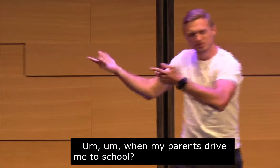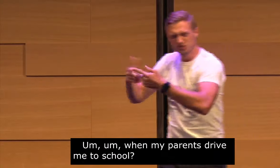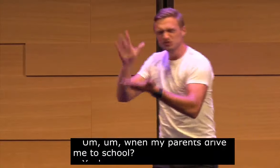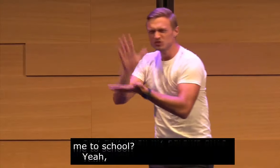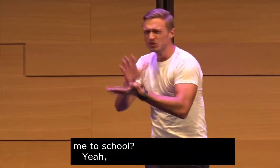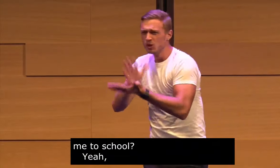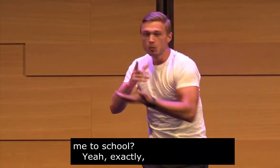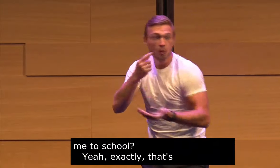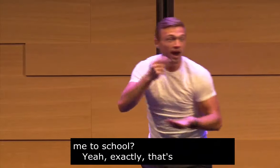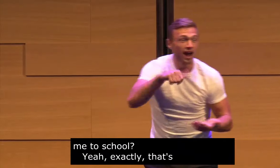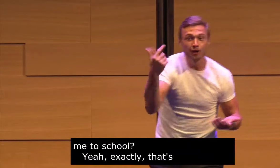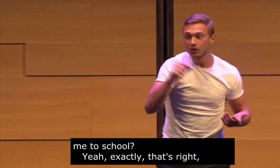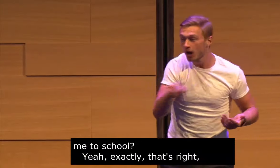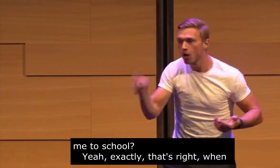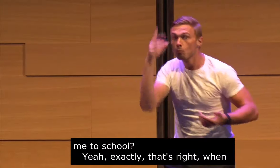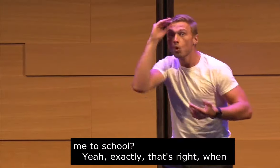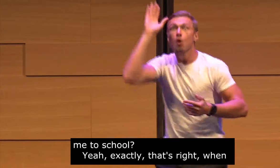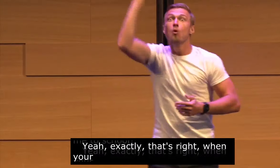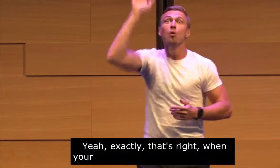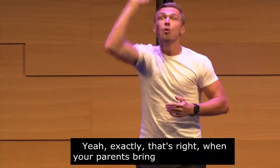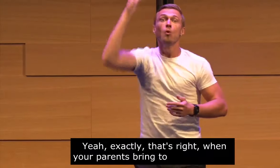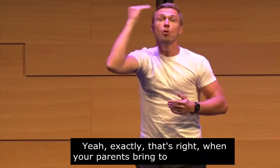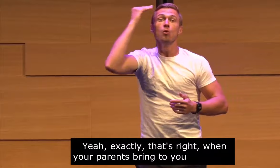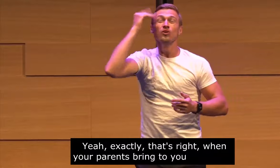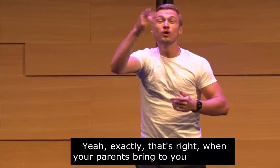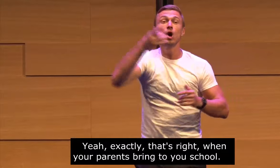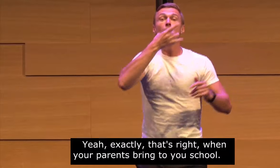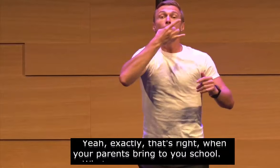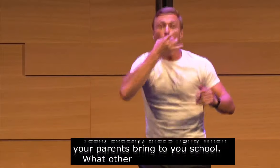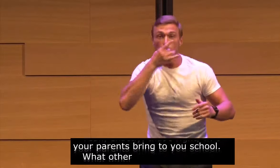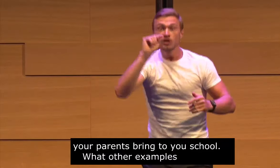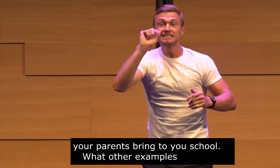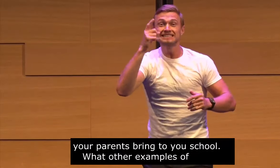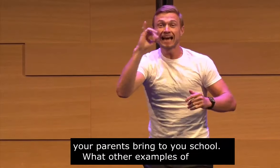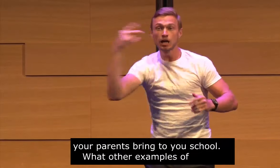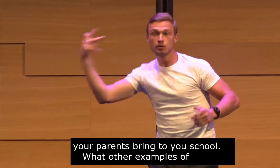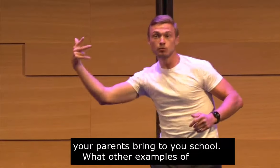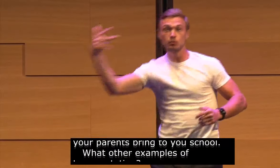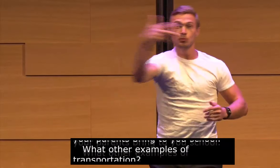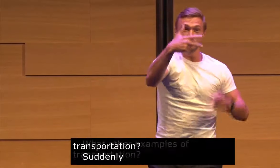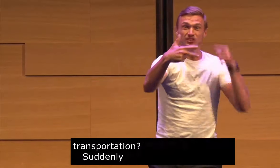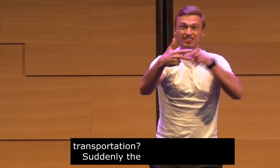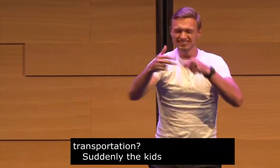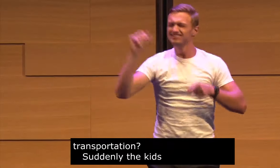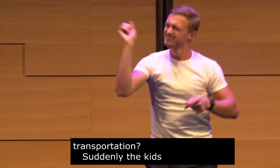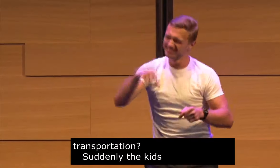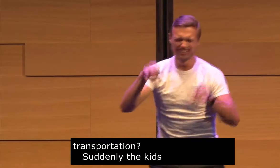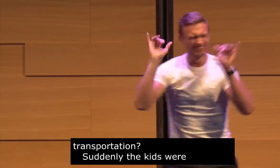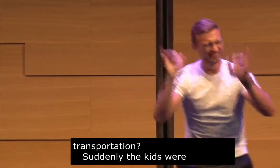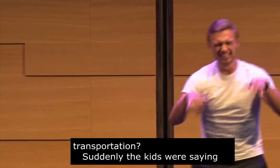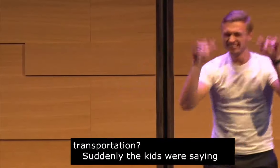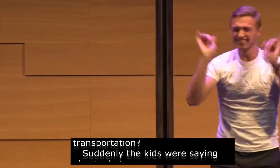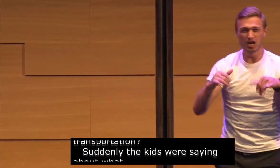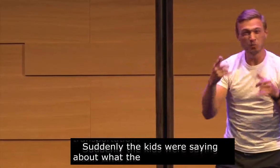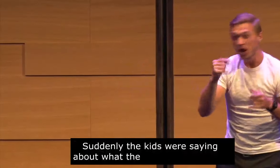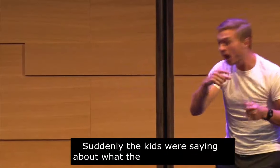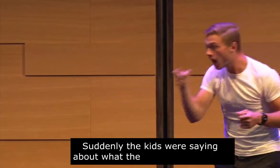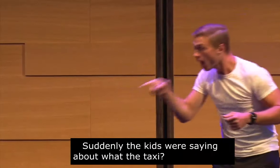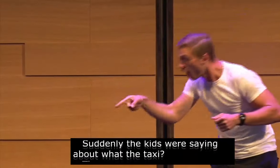that's right, when your parents bring you to school. What other examples of transportation? Suddenly the kids were all saying, oh, but what about the taxi? The taxi is an